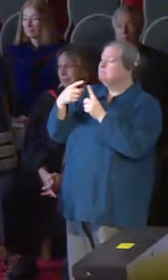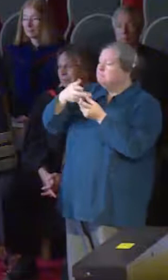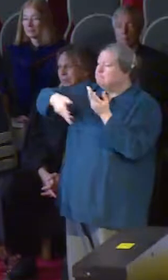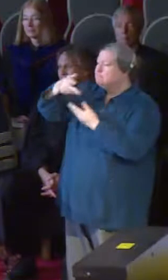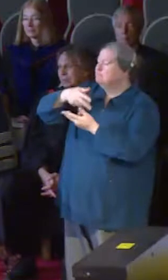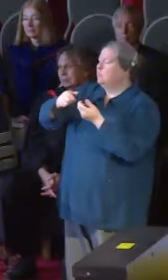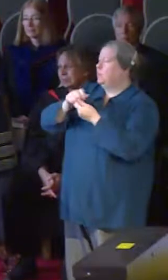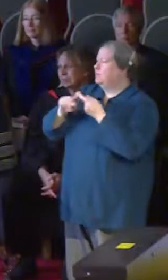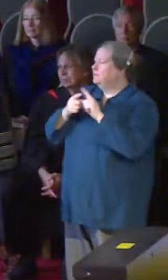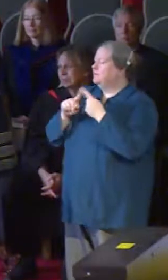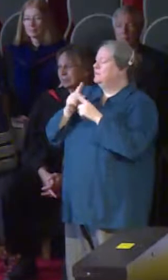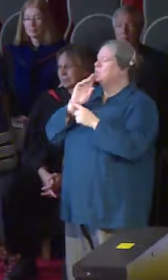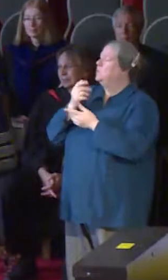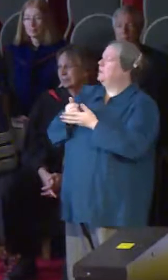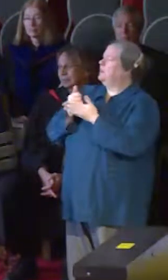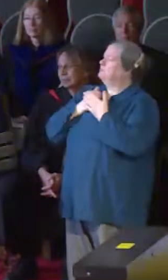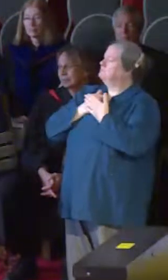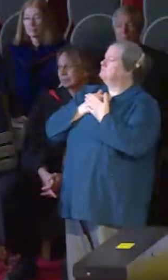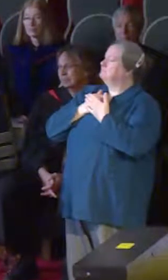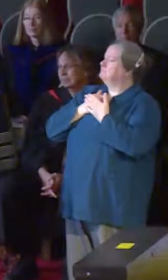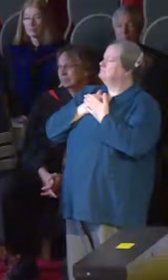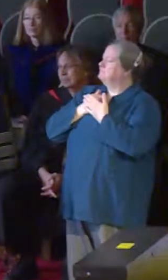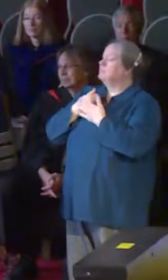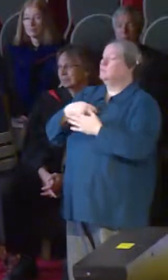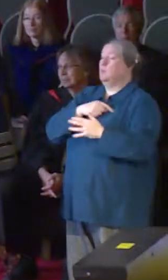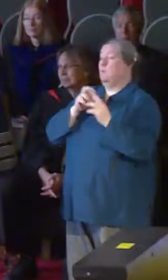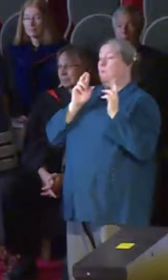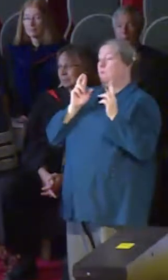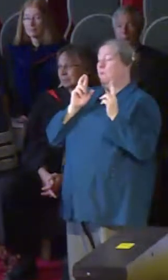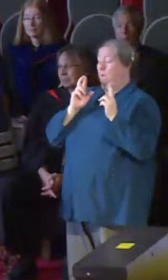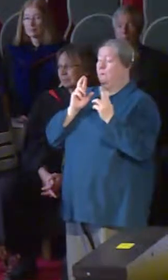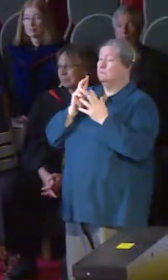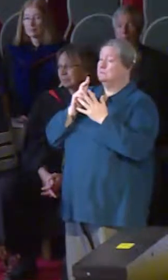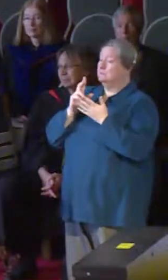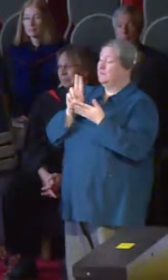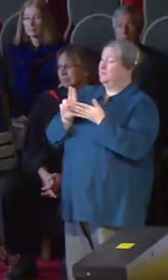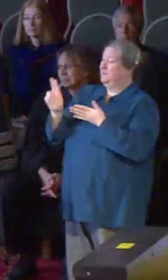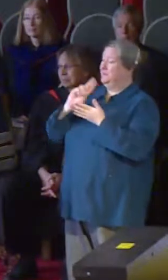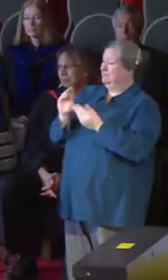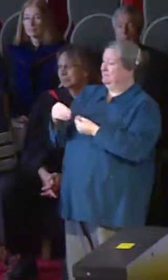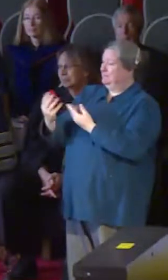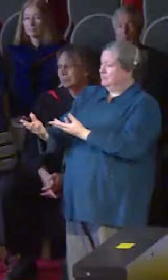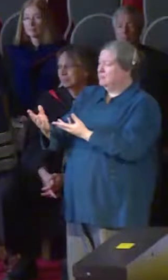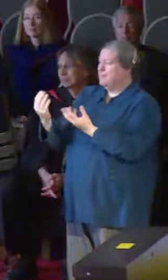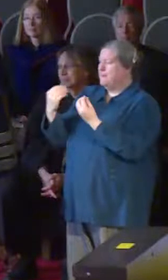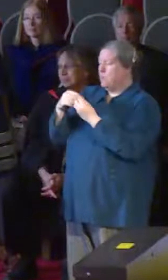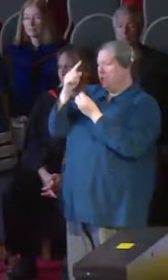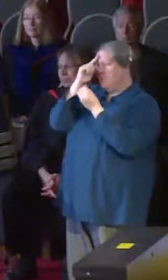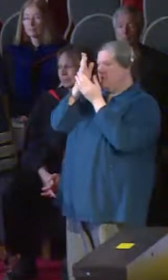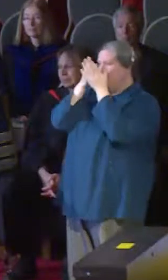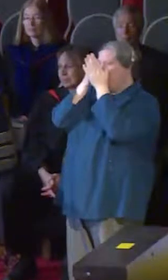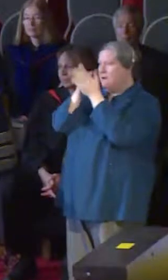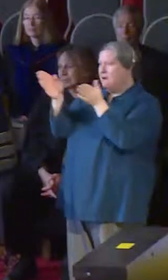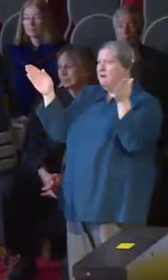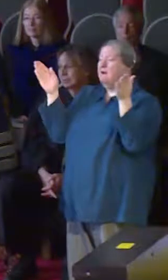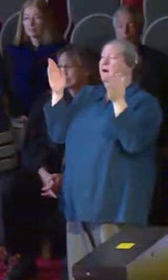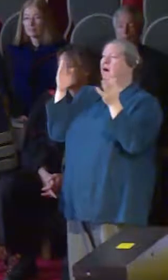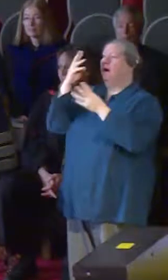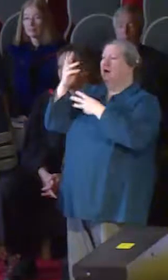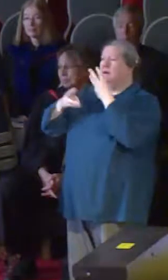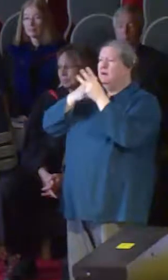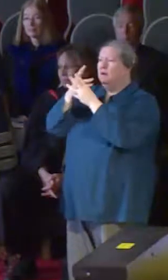well. We hope that we have succeeded in opening your eyes to the complexity of life and multitudes